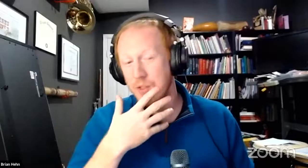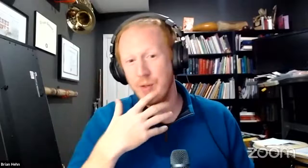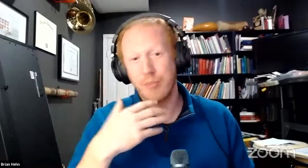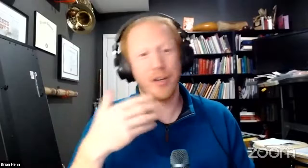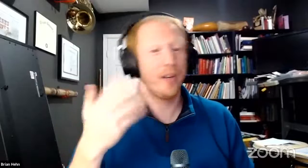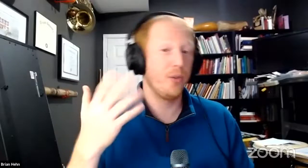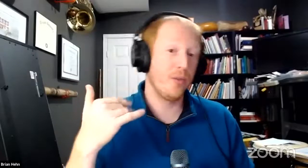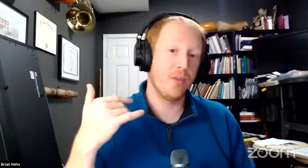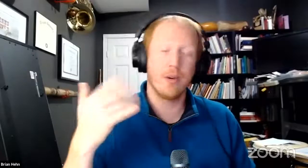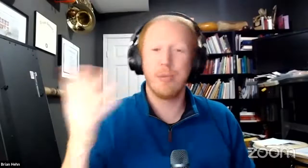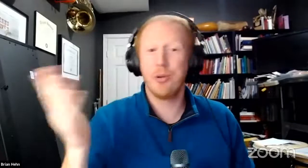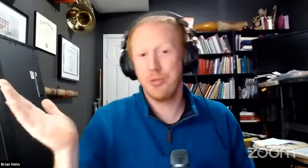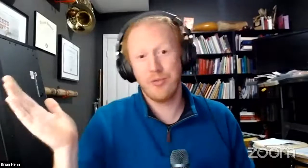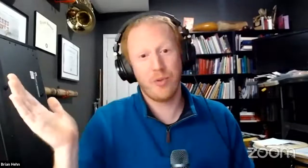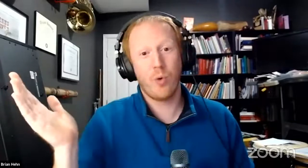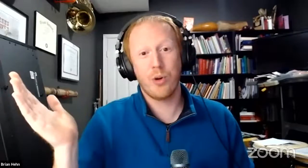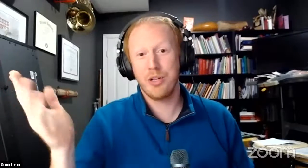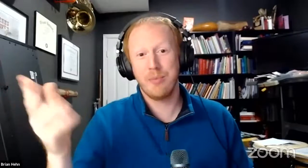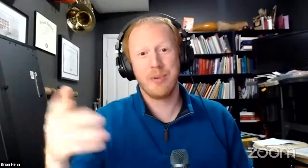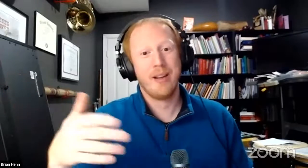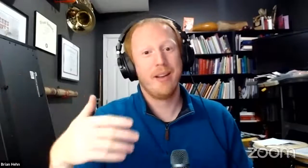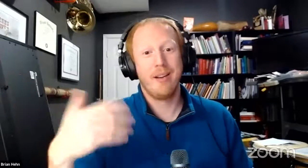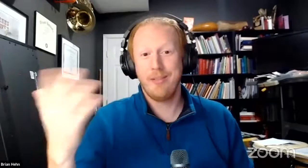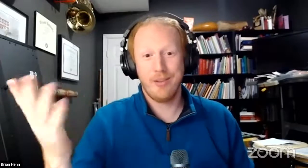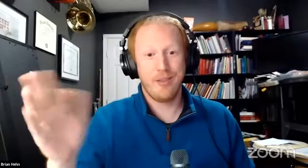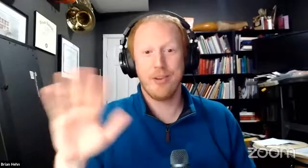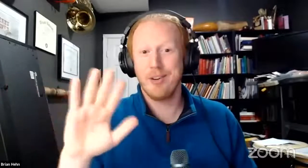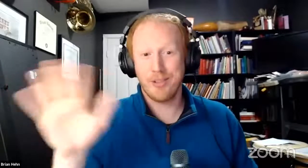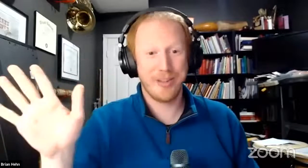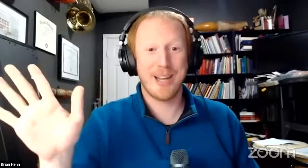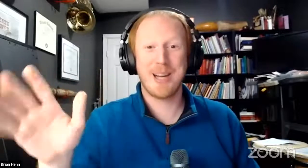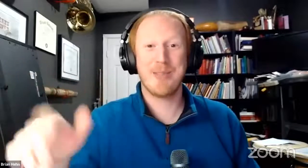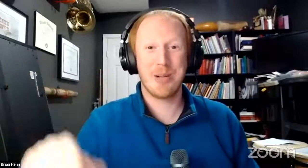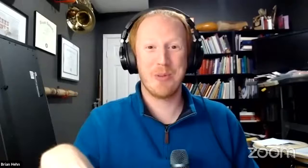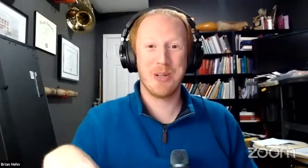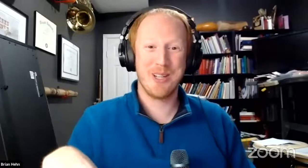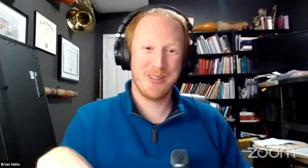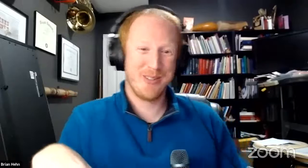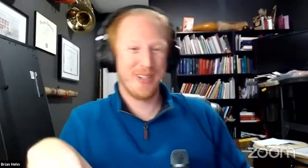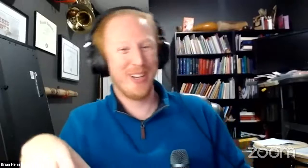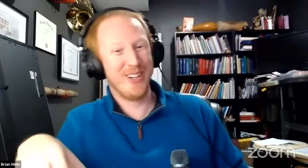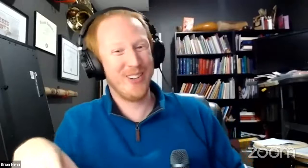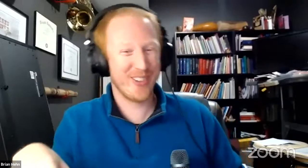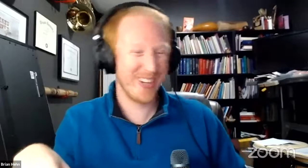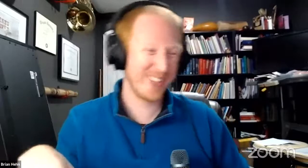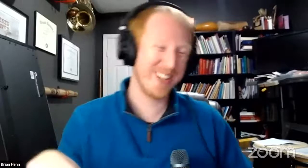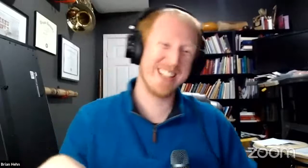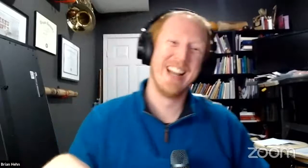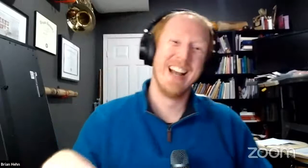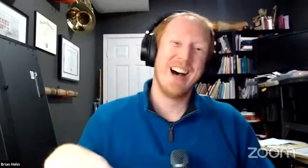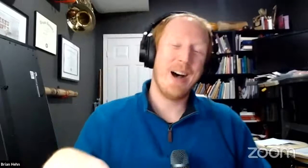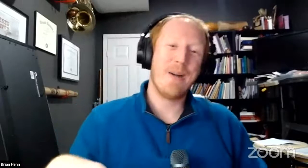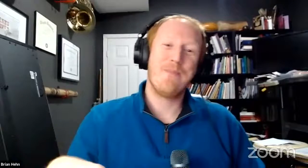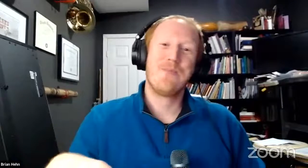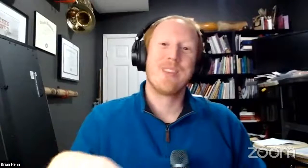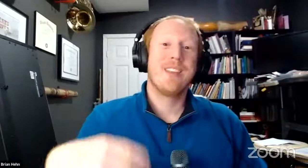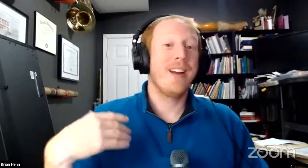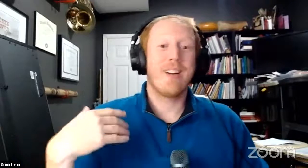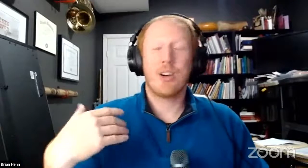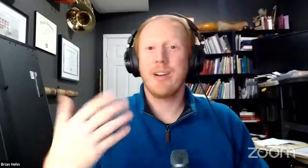please dispel. Keep sentinel, all personnel. No parallel, history will tell. Keep